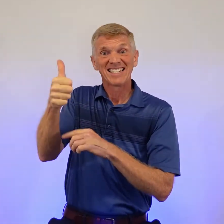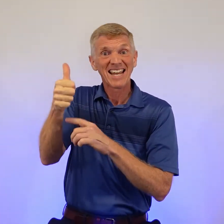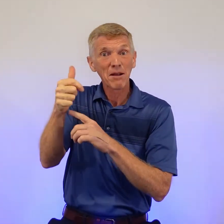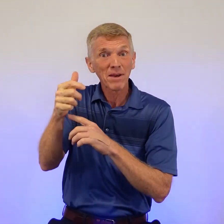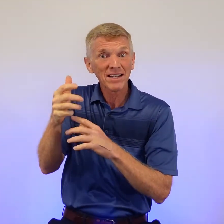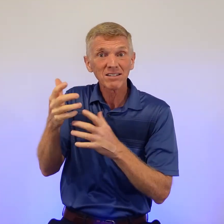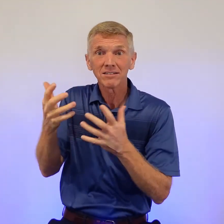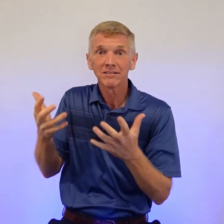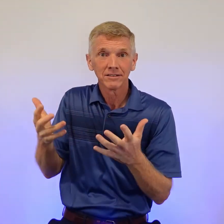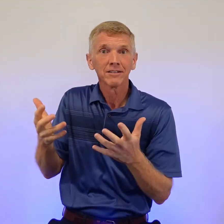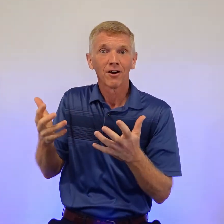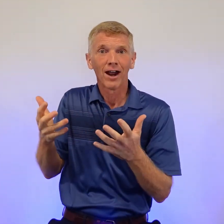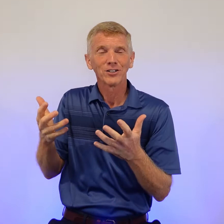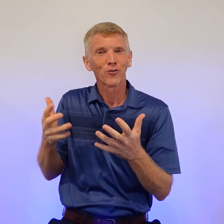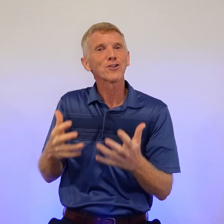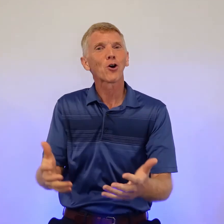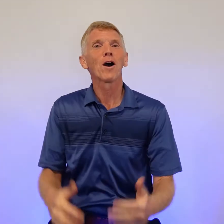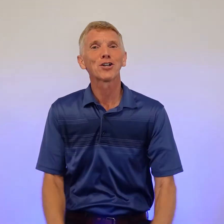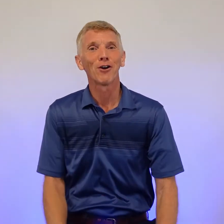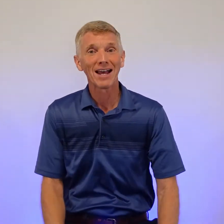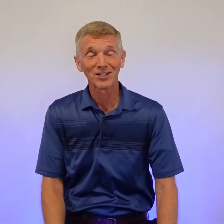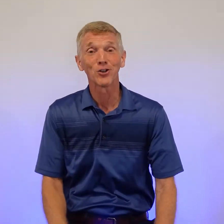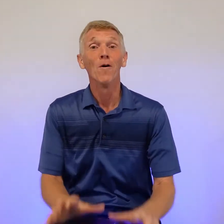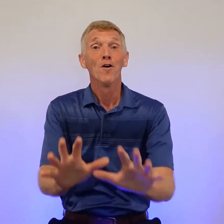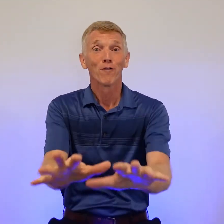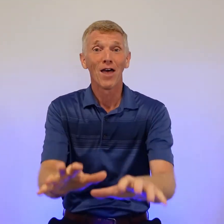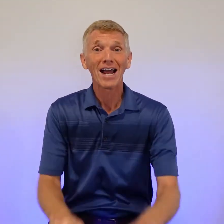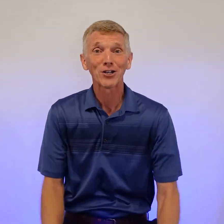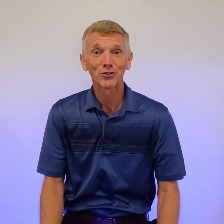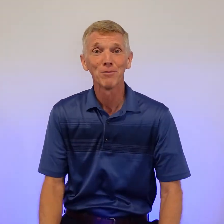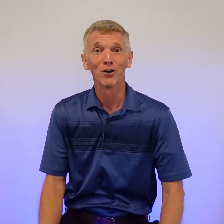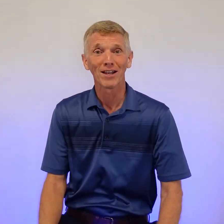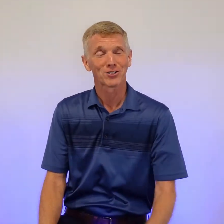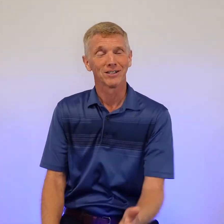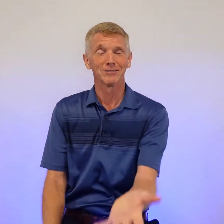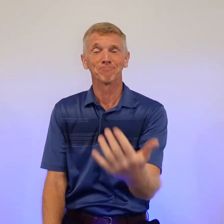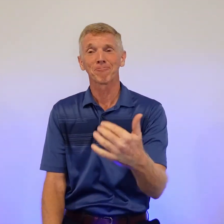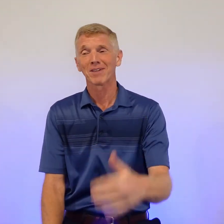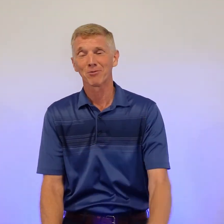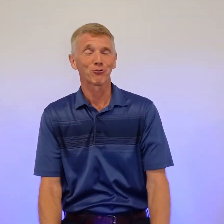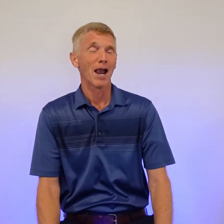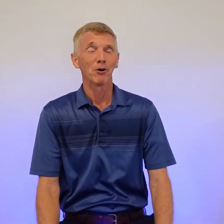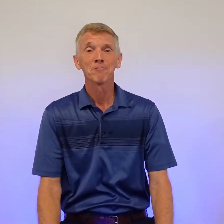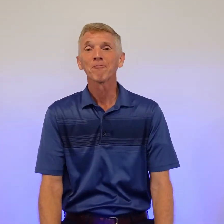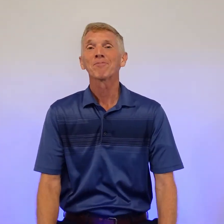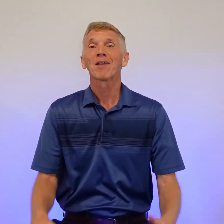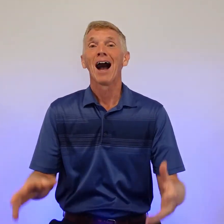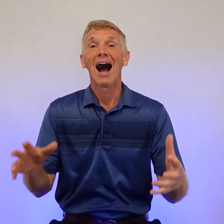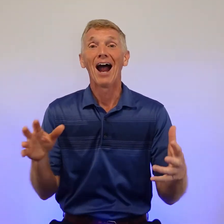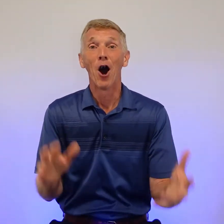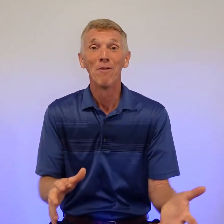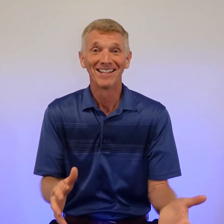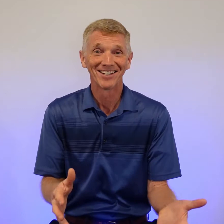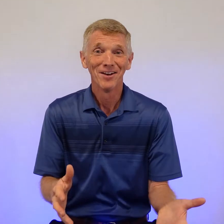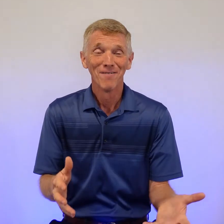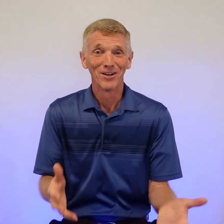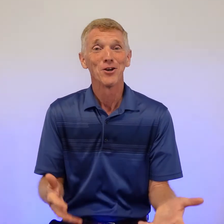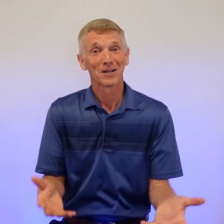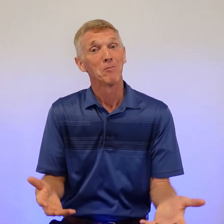10 minutes? All right, so there's the question you're asking. So for that contributor, that subscriber, I hope this video comes in